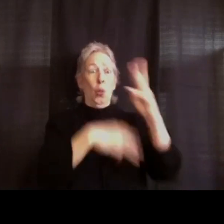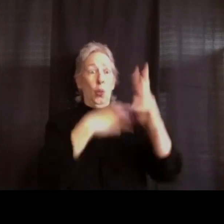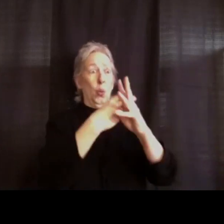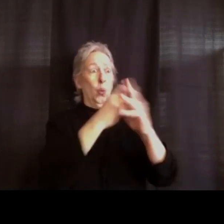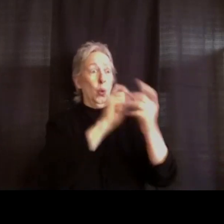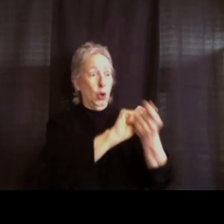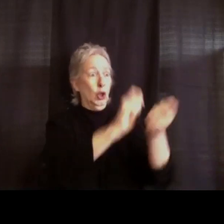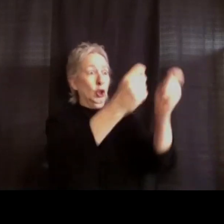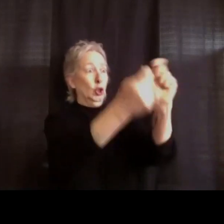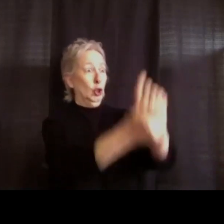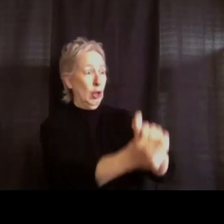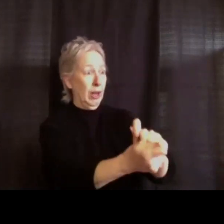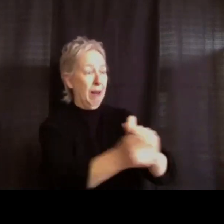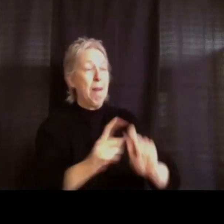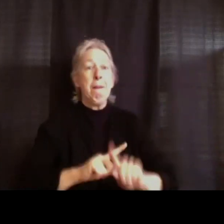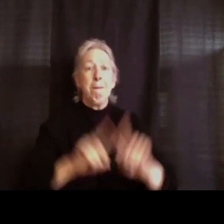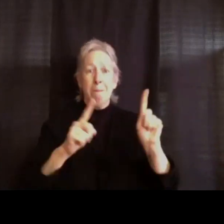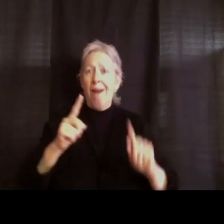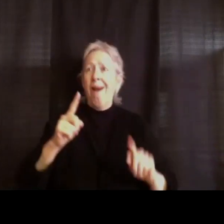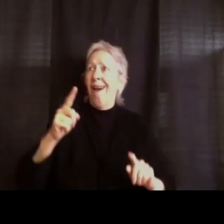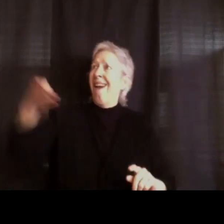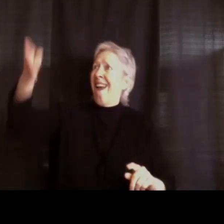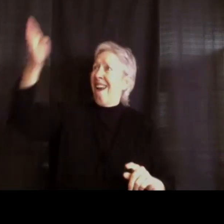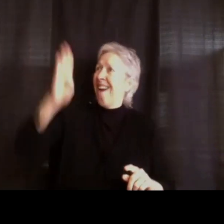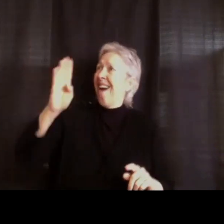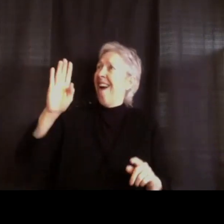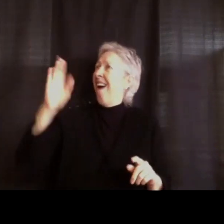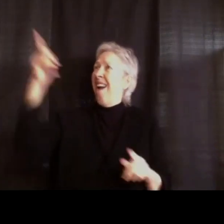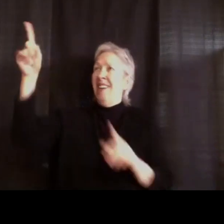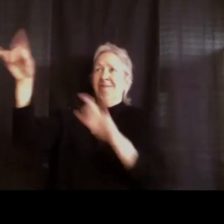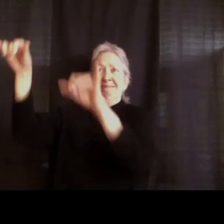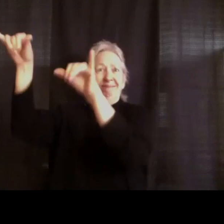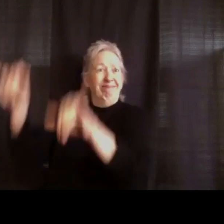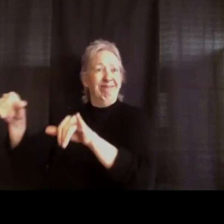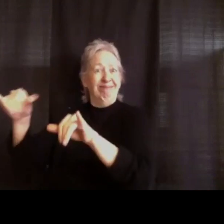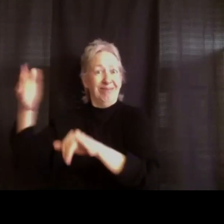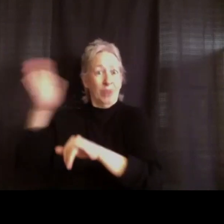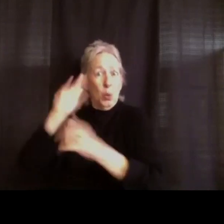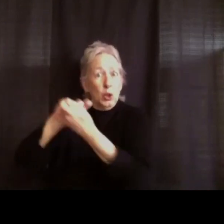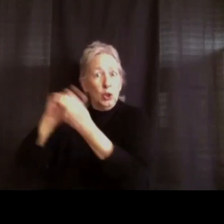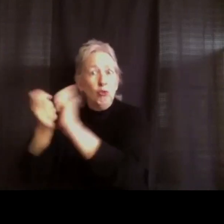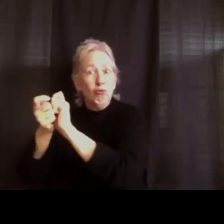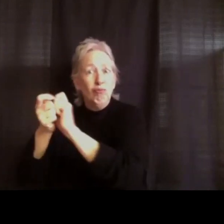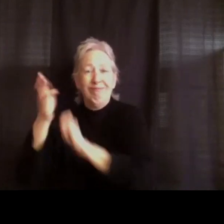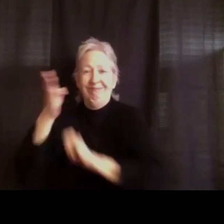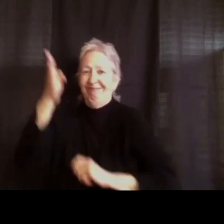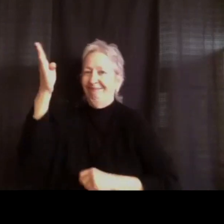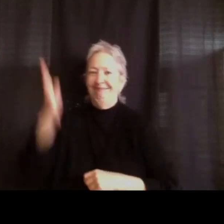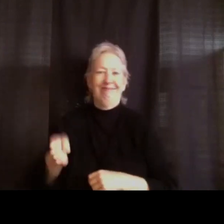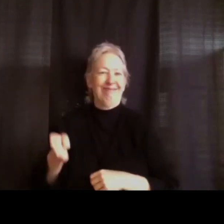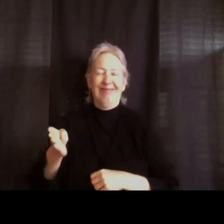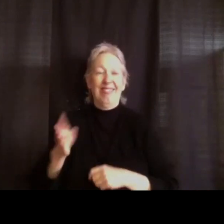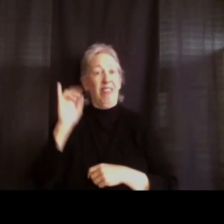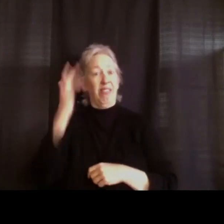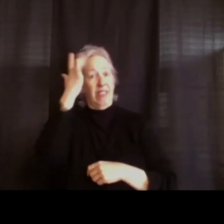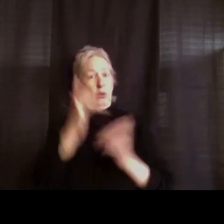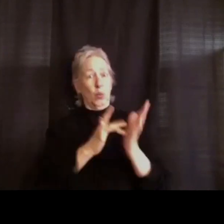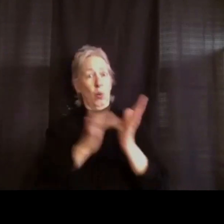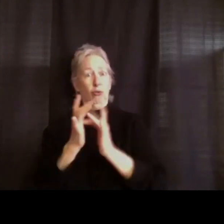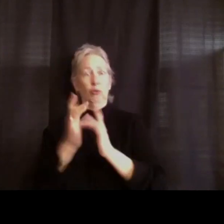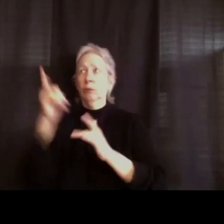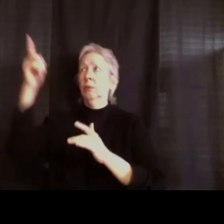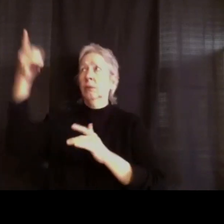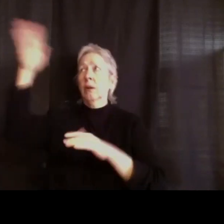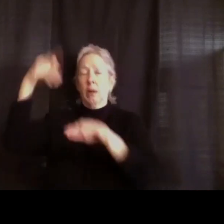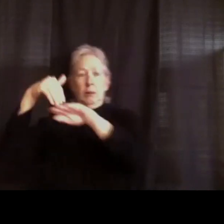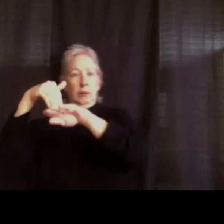God's resolve to love and heal this world never changes. It's the reason Jesus was sent into the world, not to condemn the